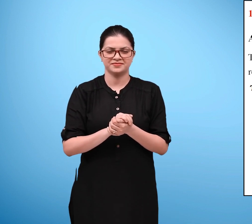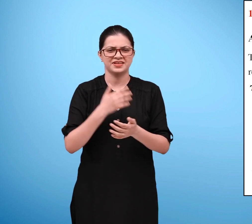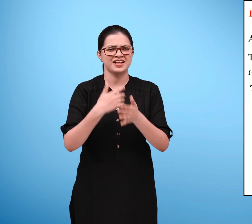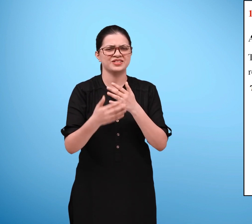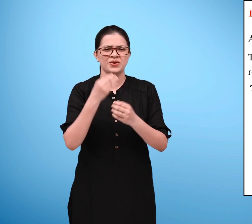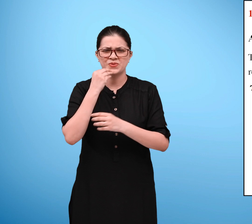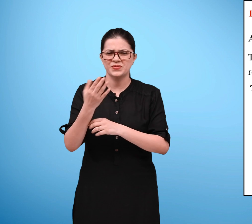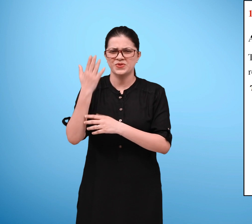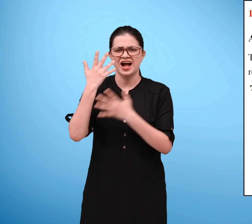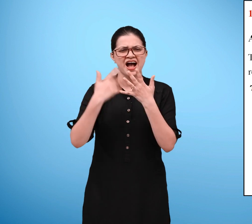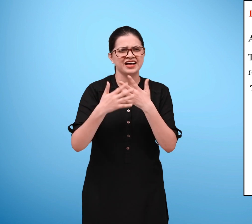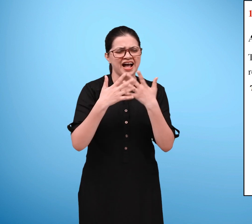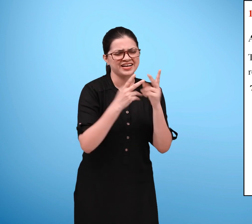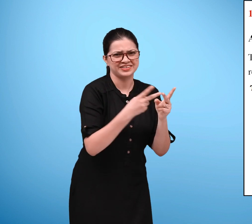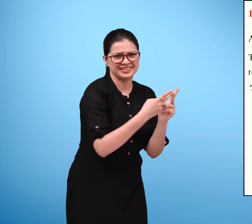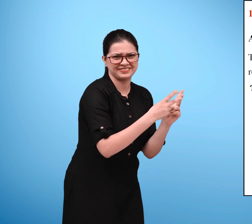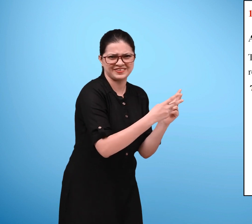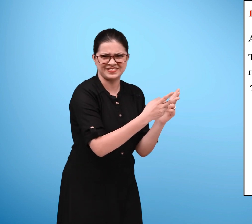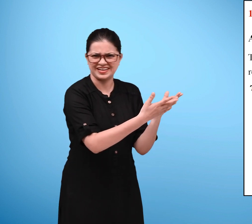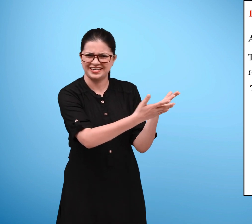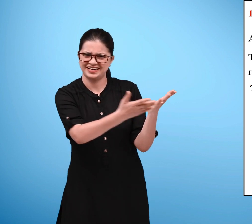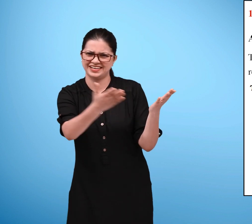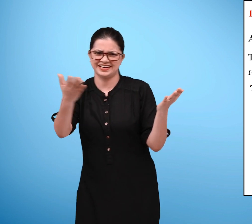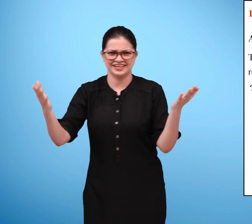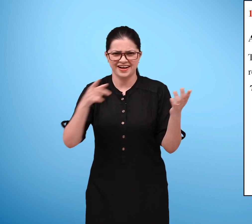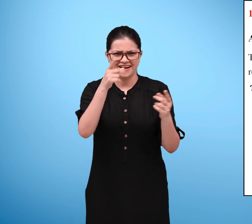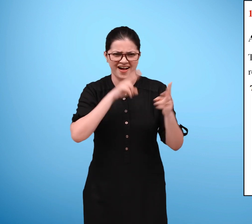Think of some objects you have seen recently.